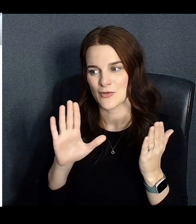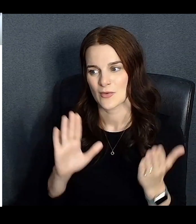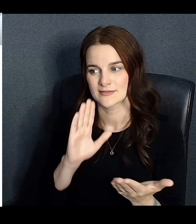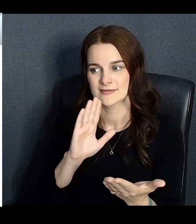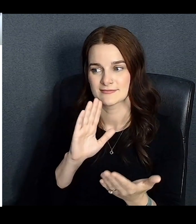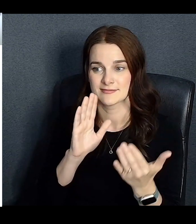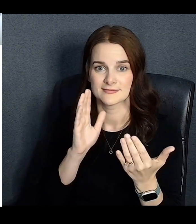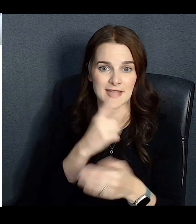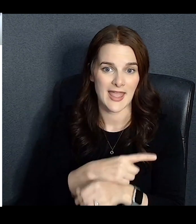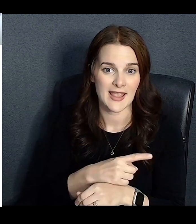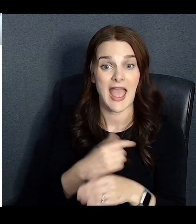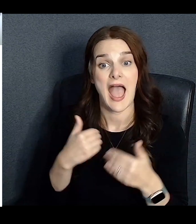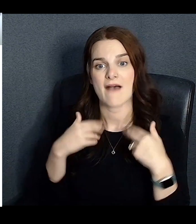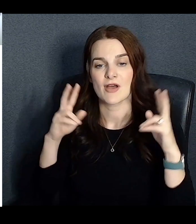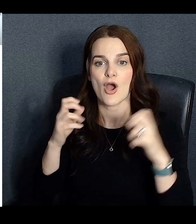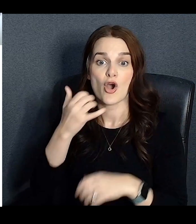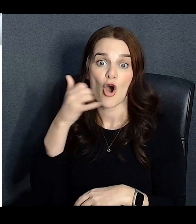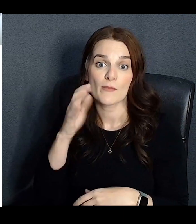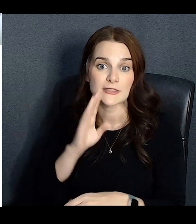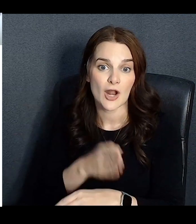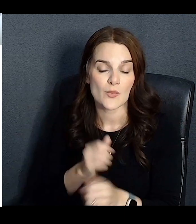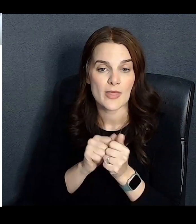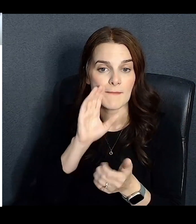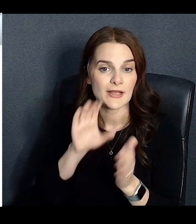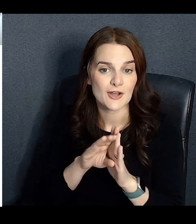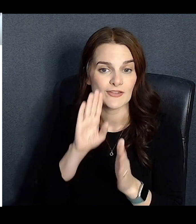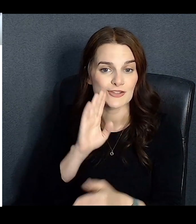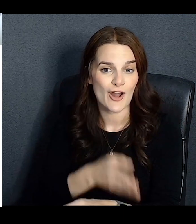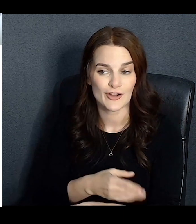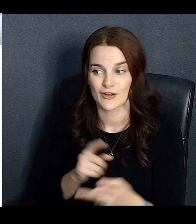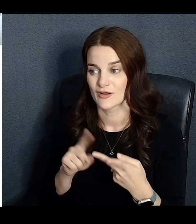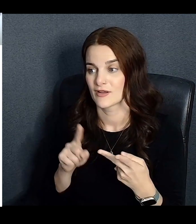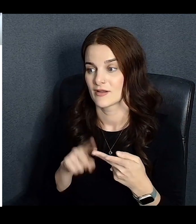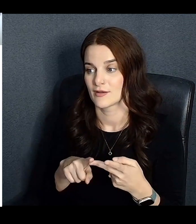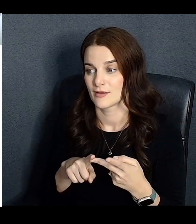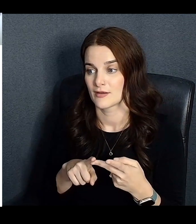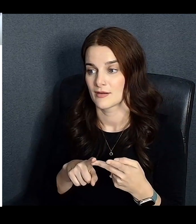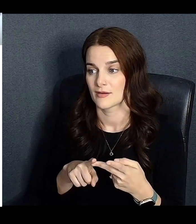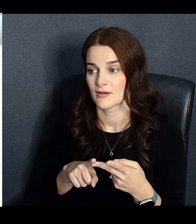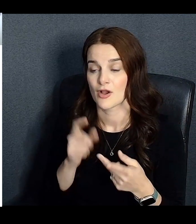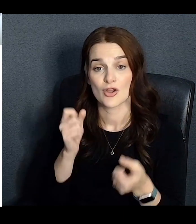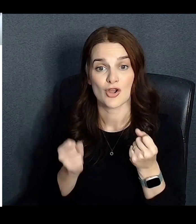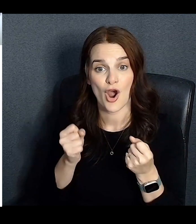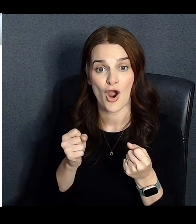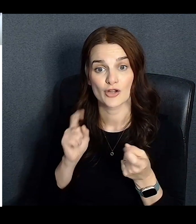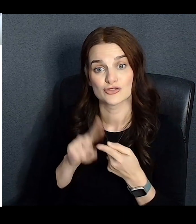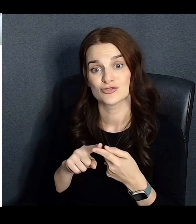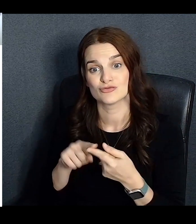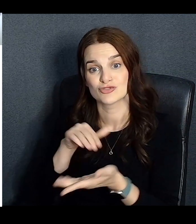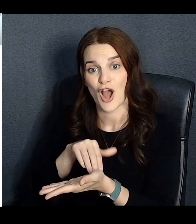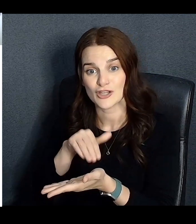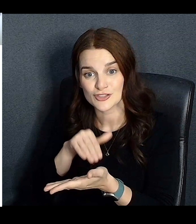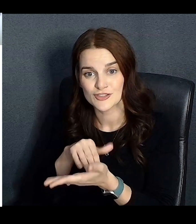like things in your day. So we have call my daughter with a picture of my daughter. We've car to doctor. So getting your